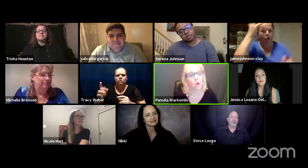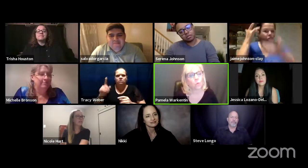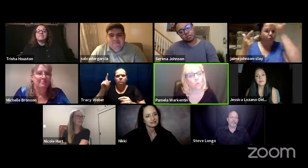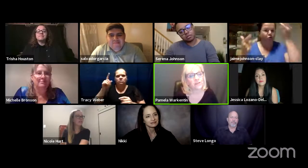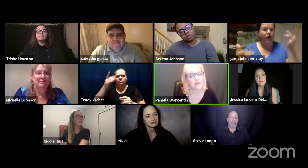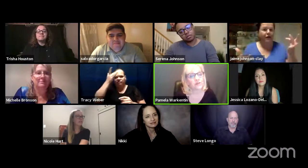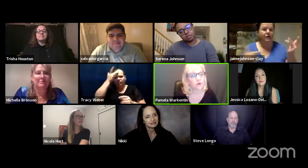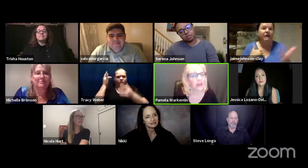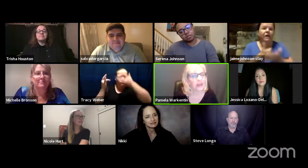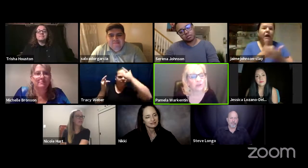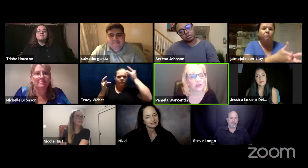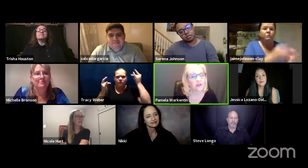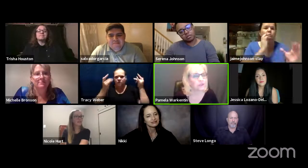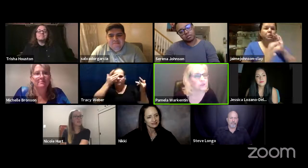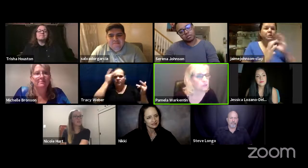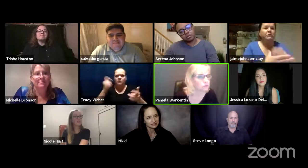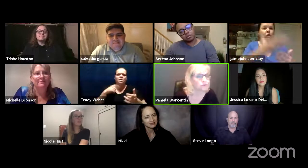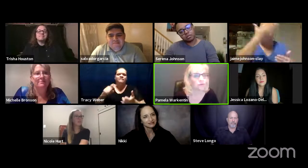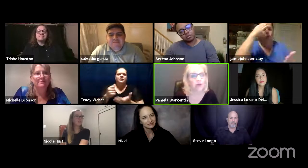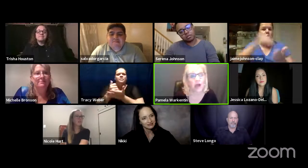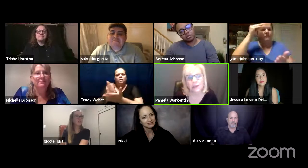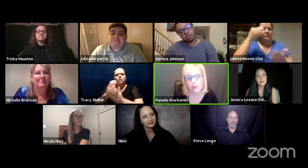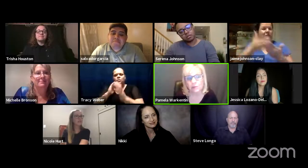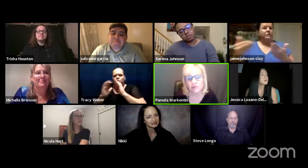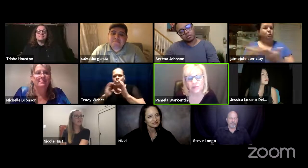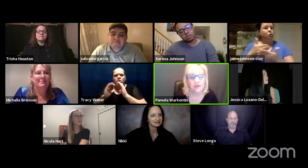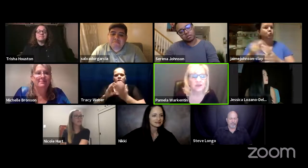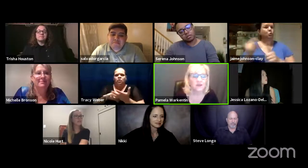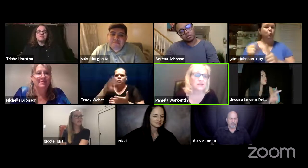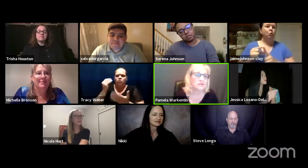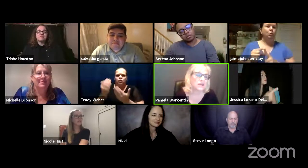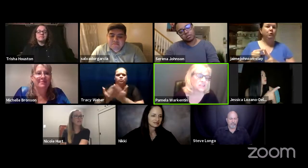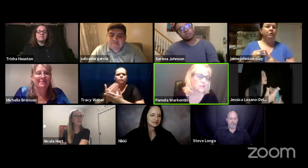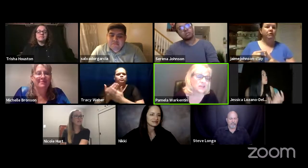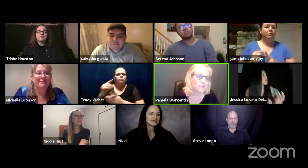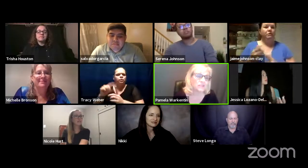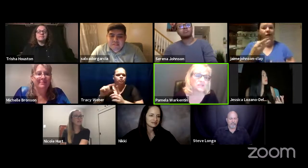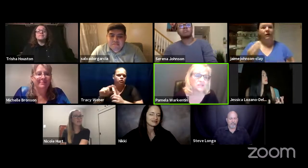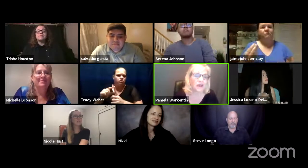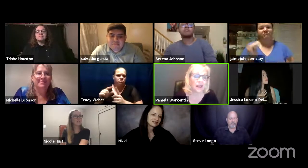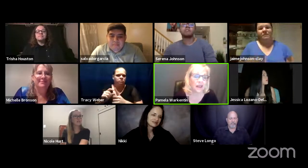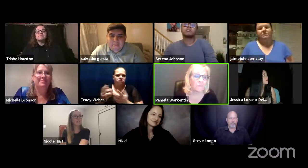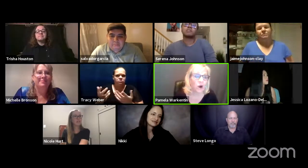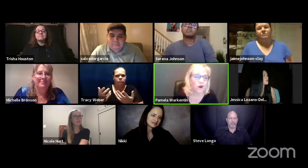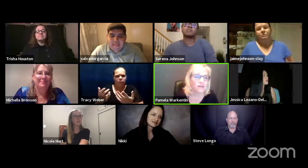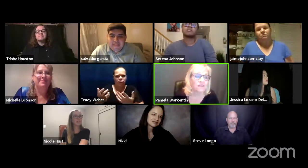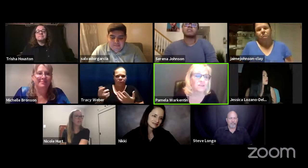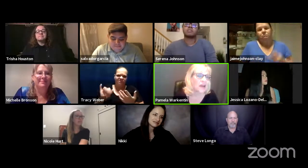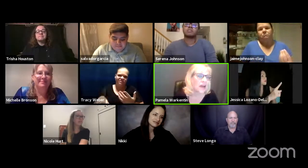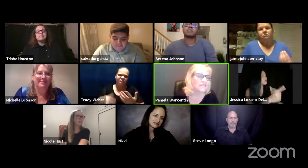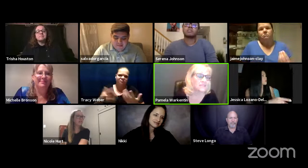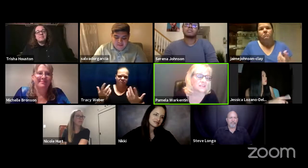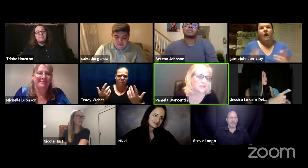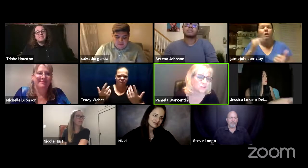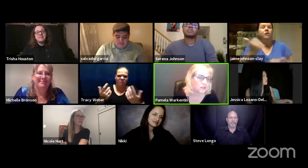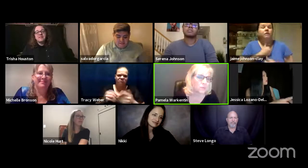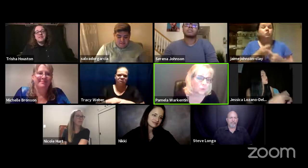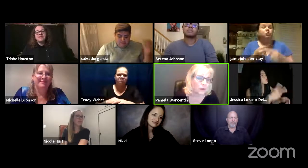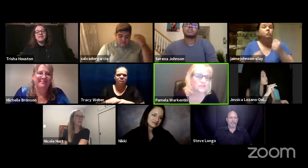which vocabulary to use or not use. Dementia becomes a part of their lives at a certain point. So